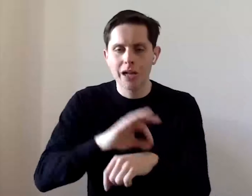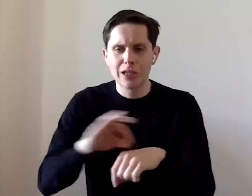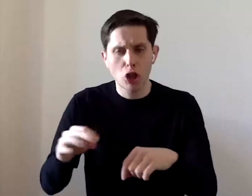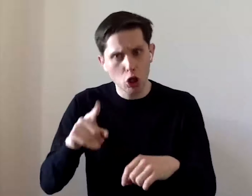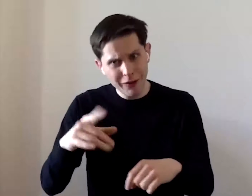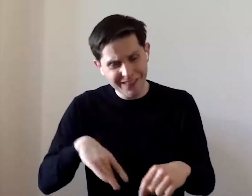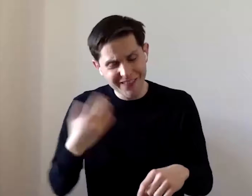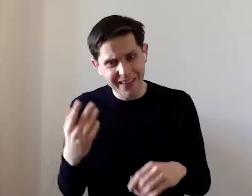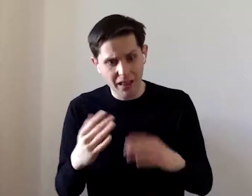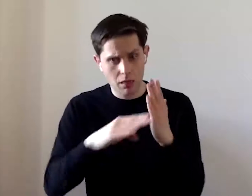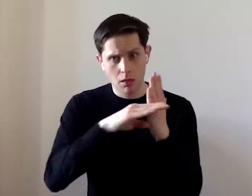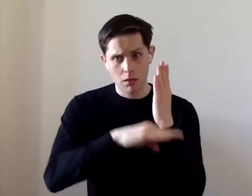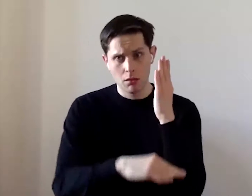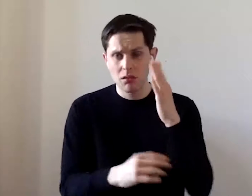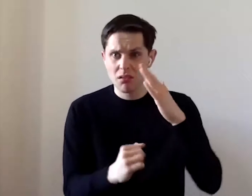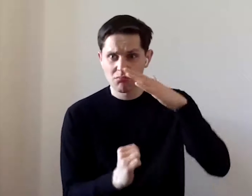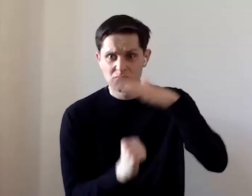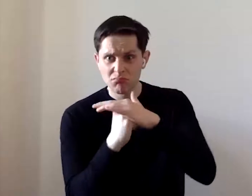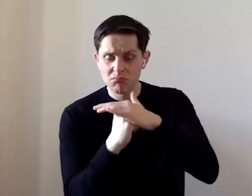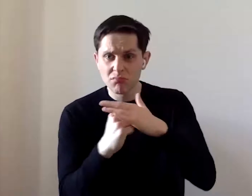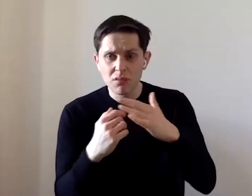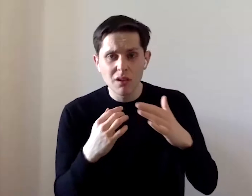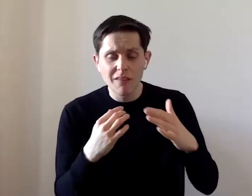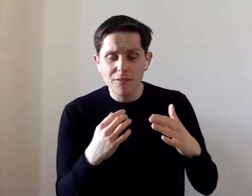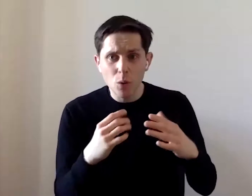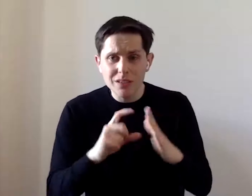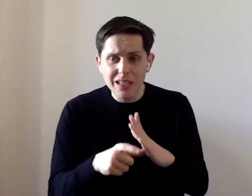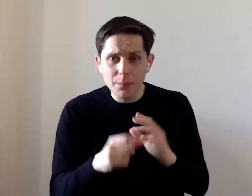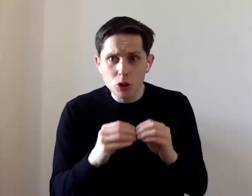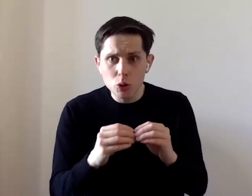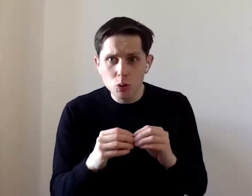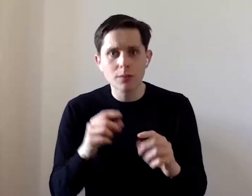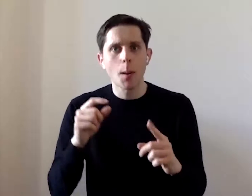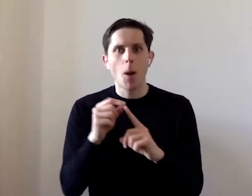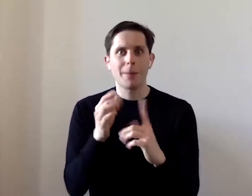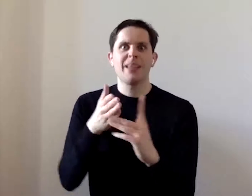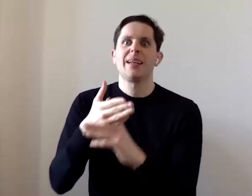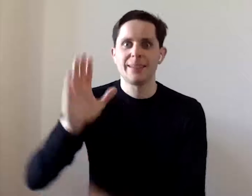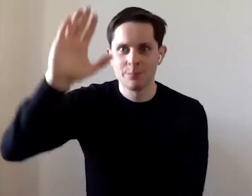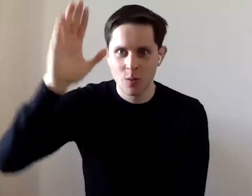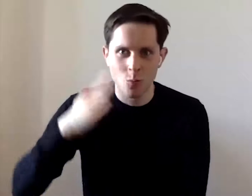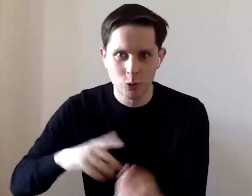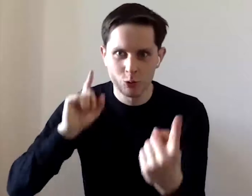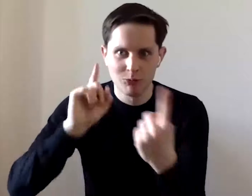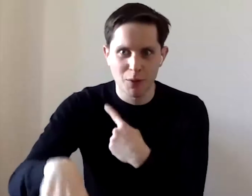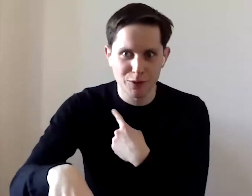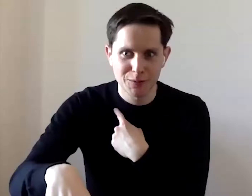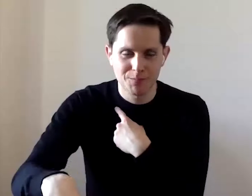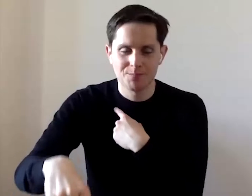all think that structure is limiting for disabled students? Is it too long,